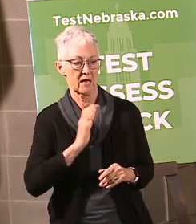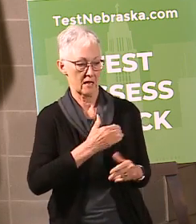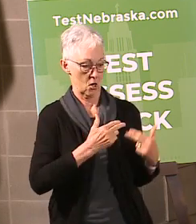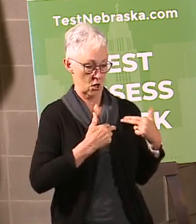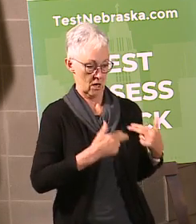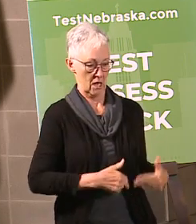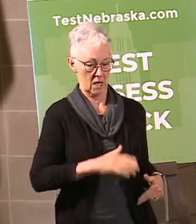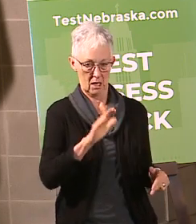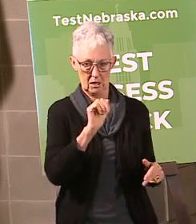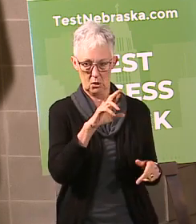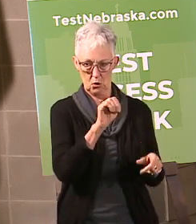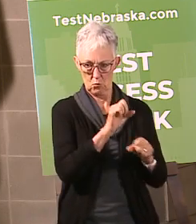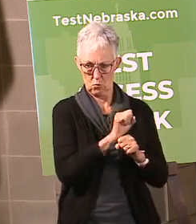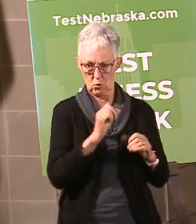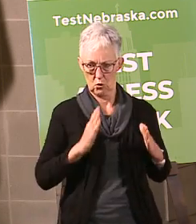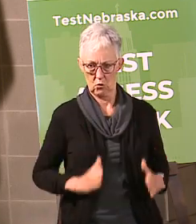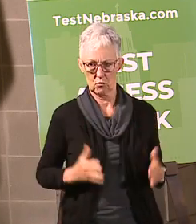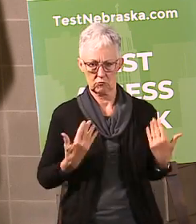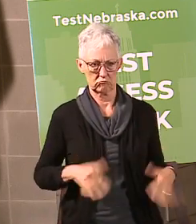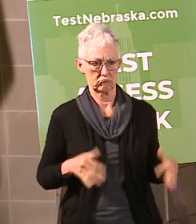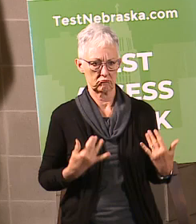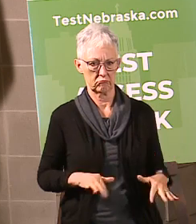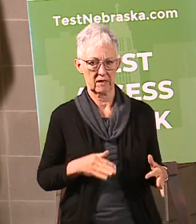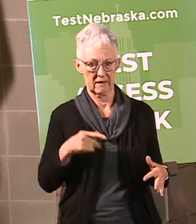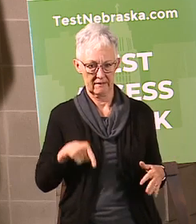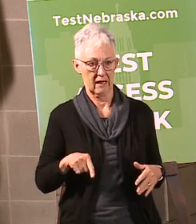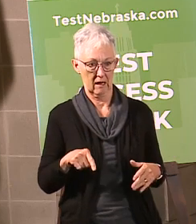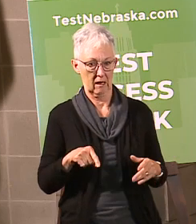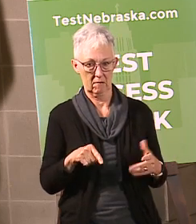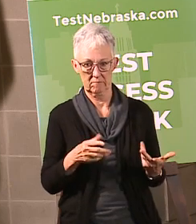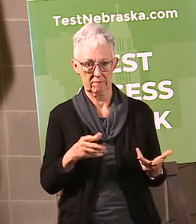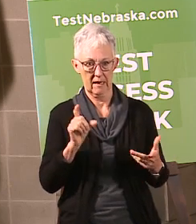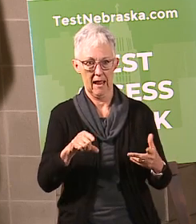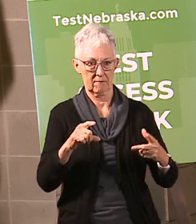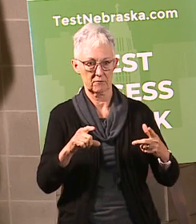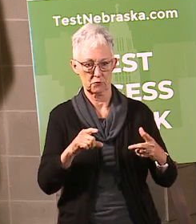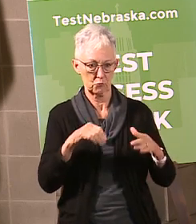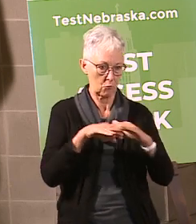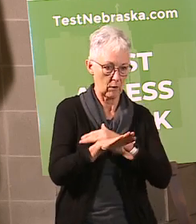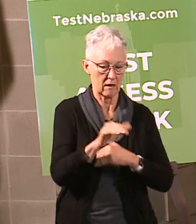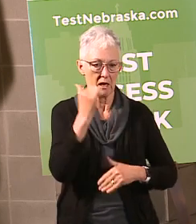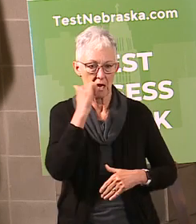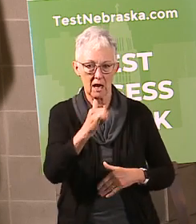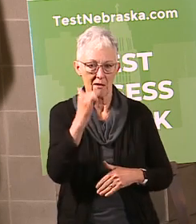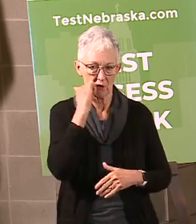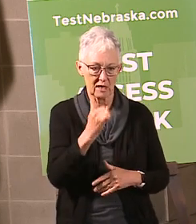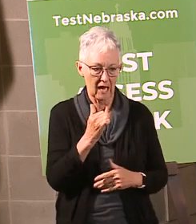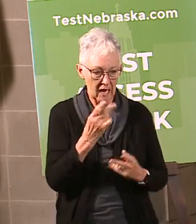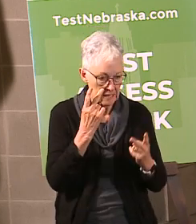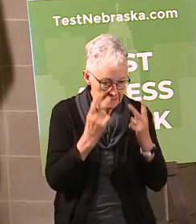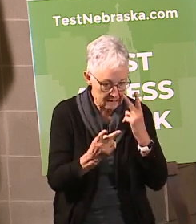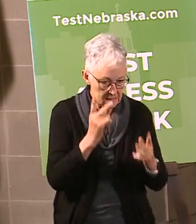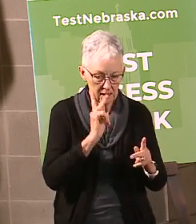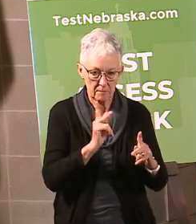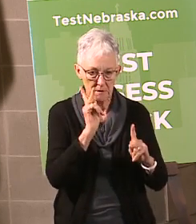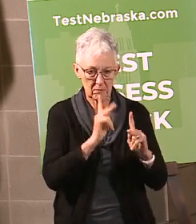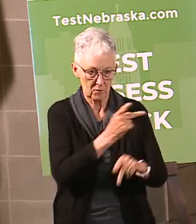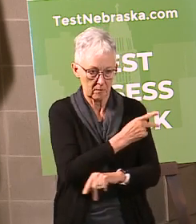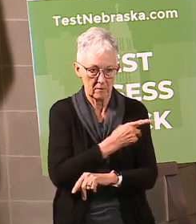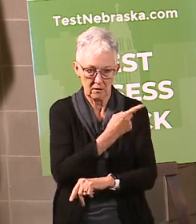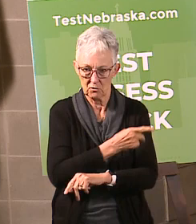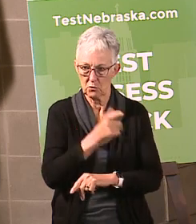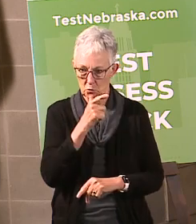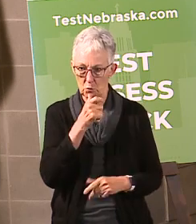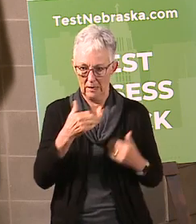front line with regard to fighting the pandemic here in our state, and no more so than the folks who are working in our skilled